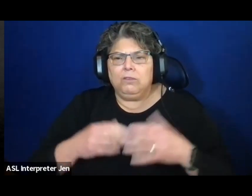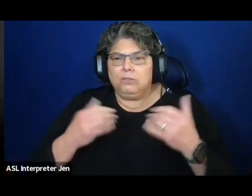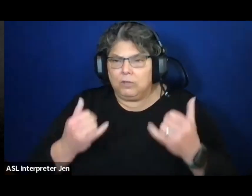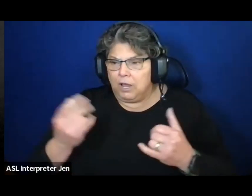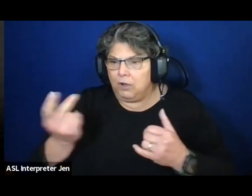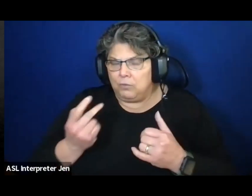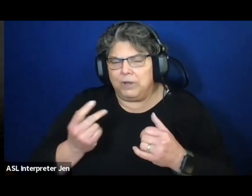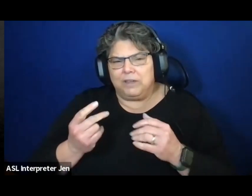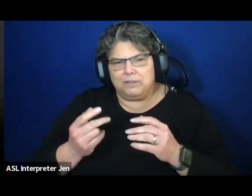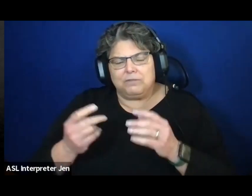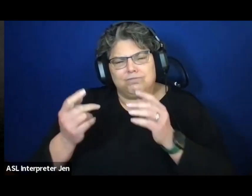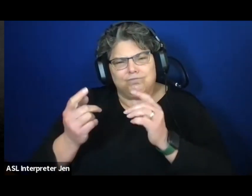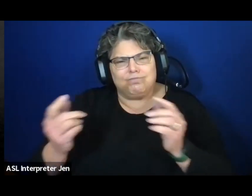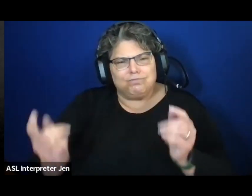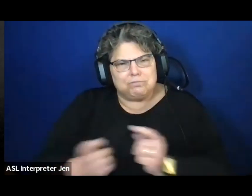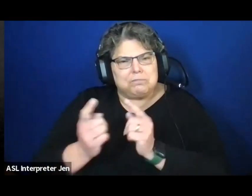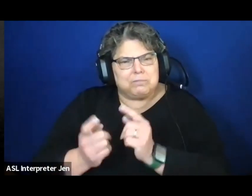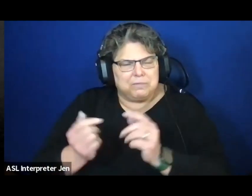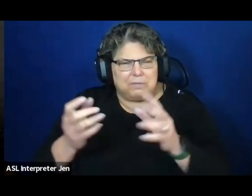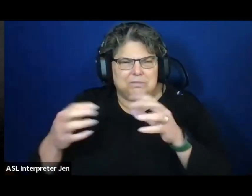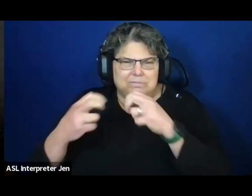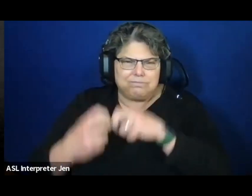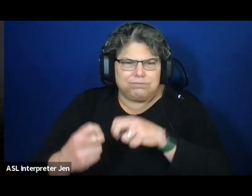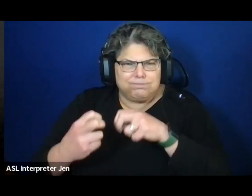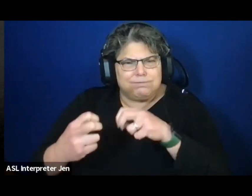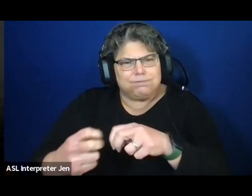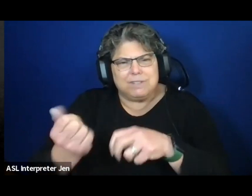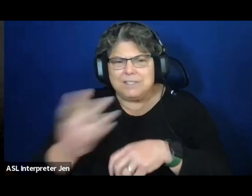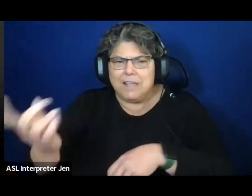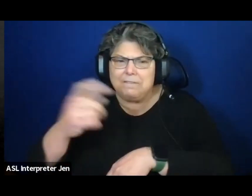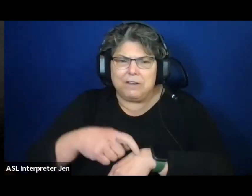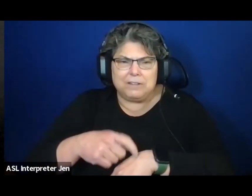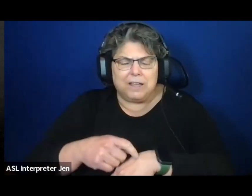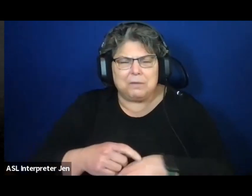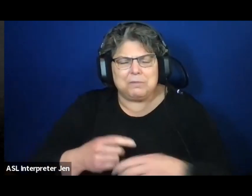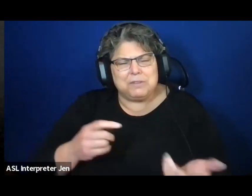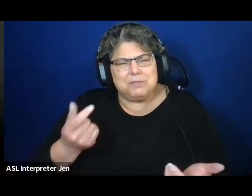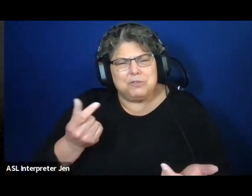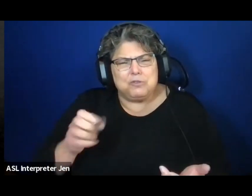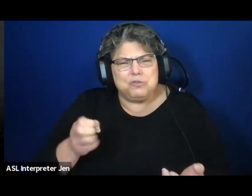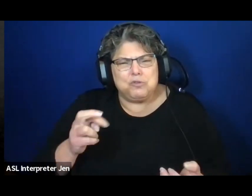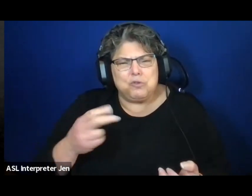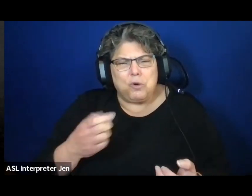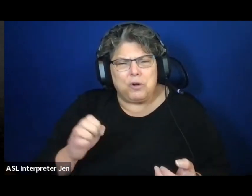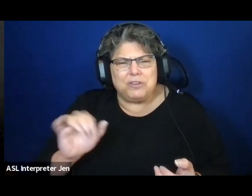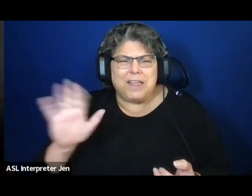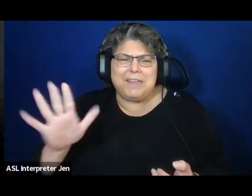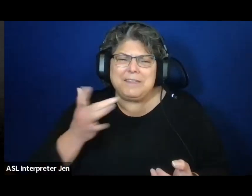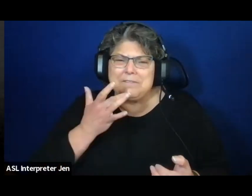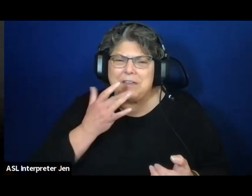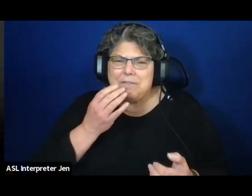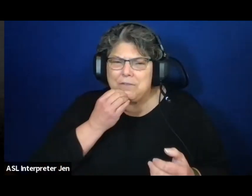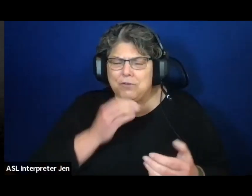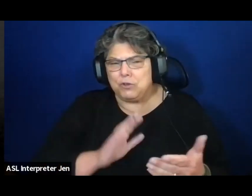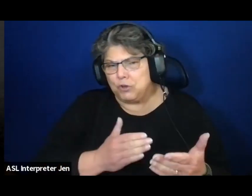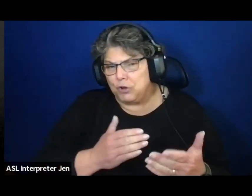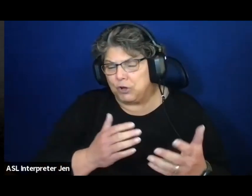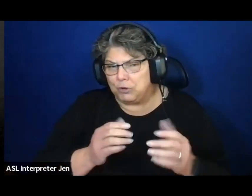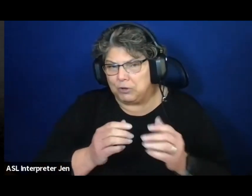George several times since, I think I shall put it this way. George is like his favorite food to cook with, an